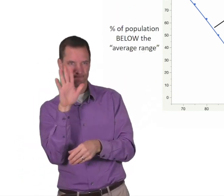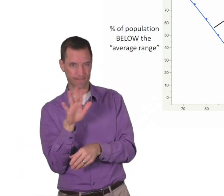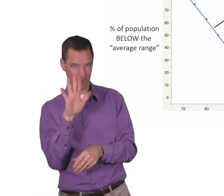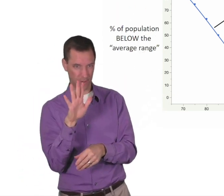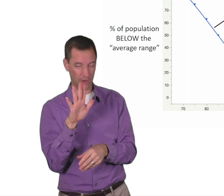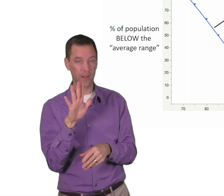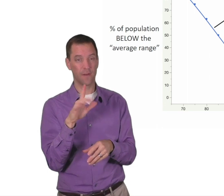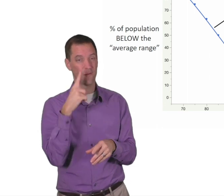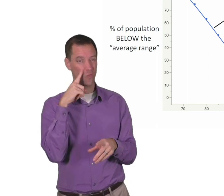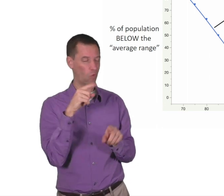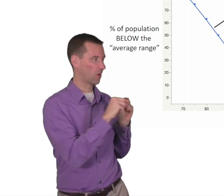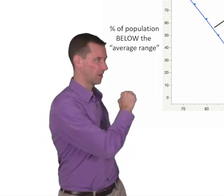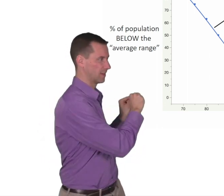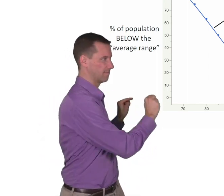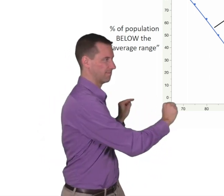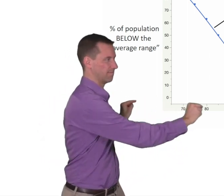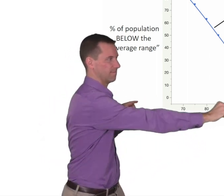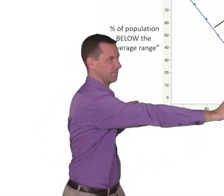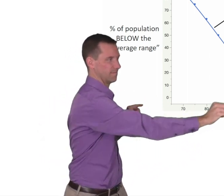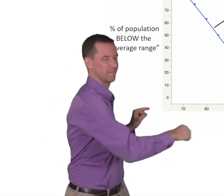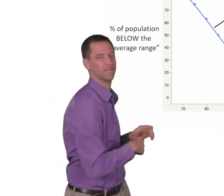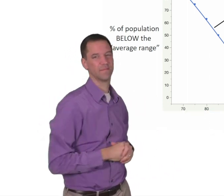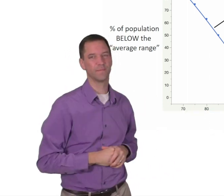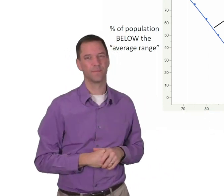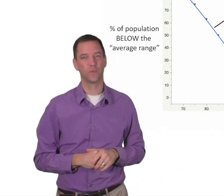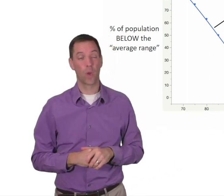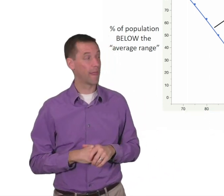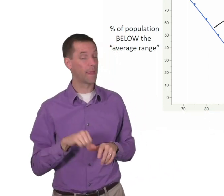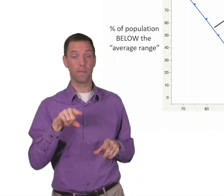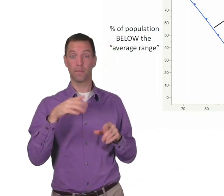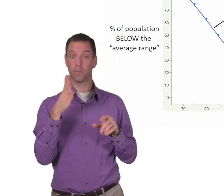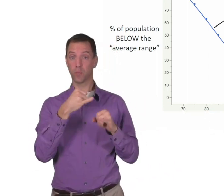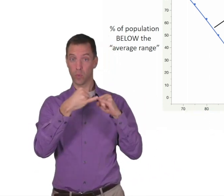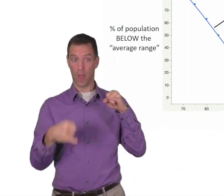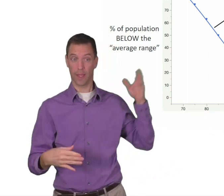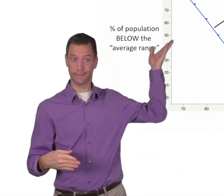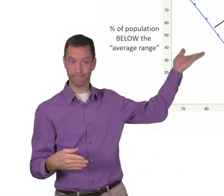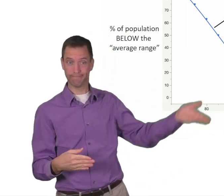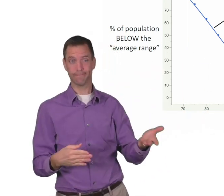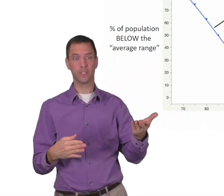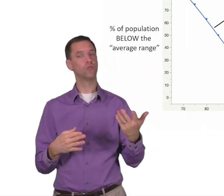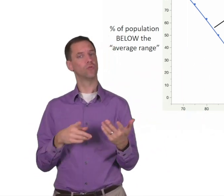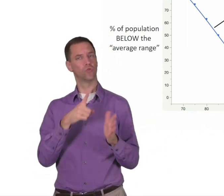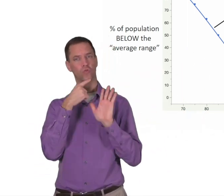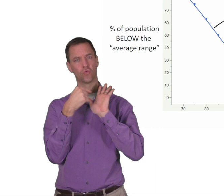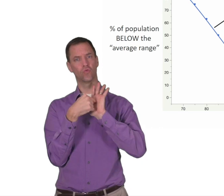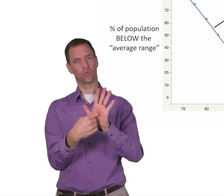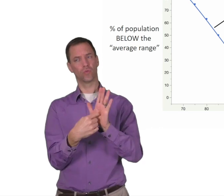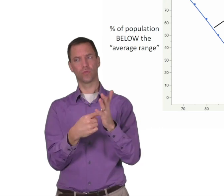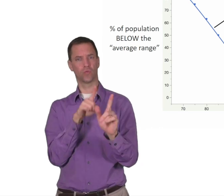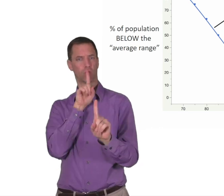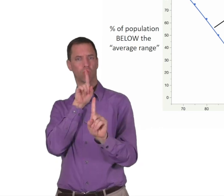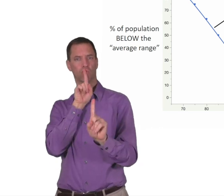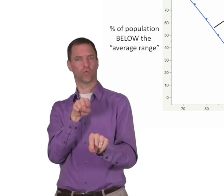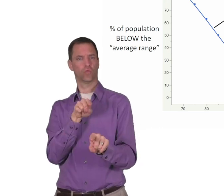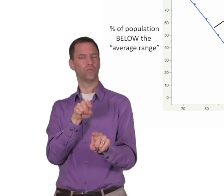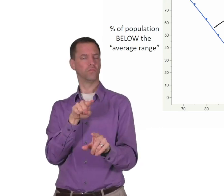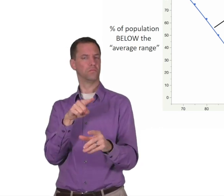the population that would be in that red area for different values of the sample mean. The blue line that's shown